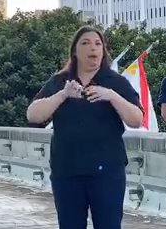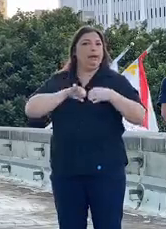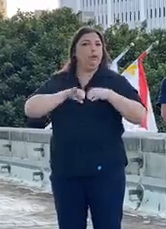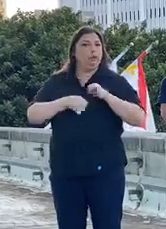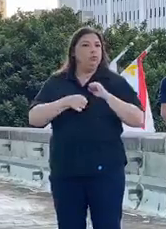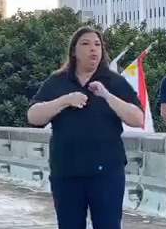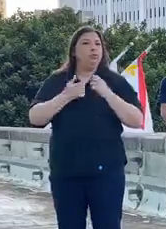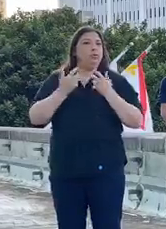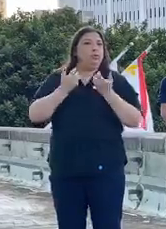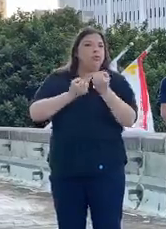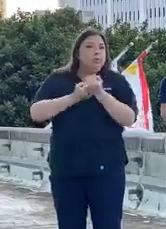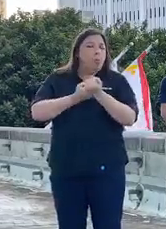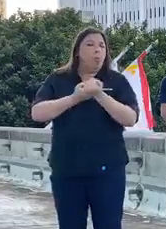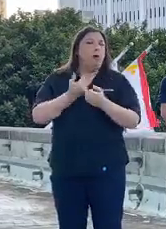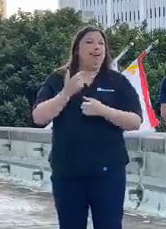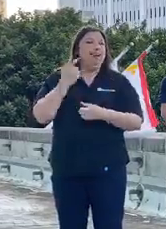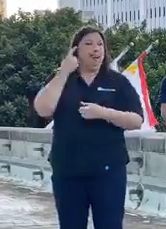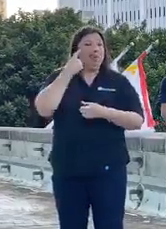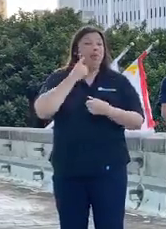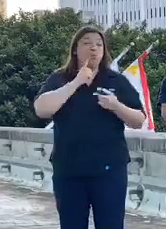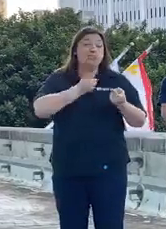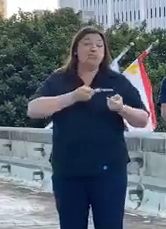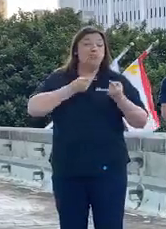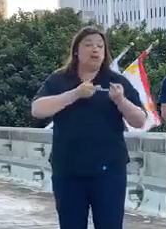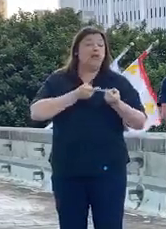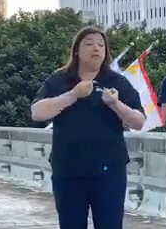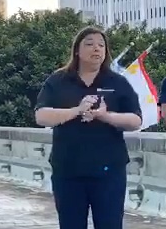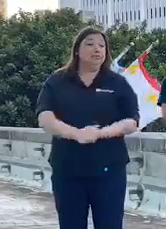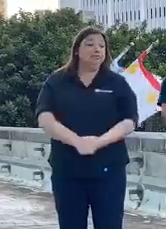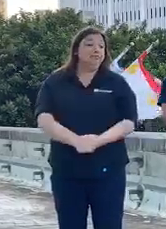supporting that we're all, I think, struggling with it.